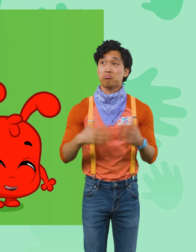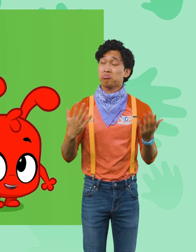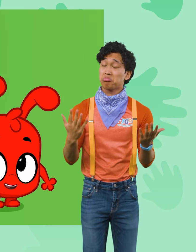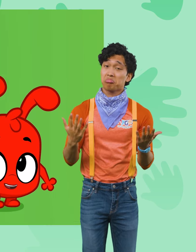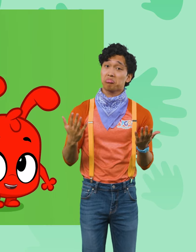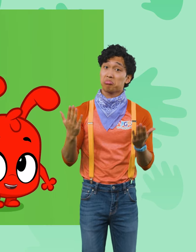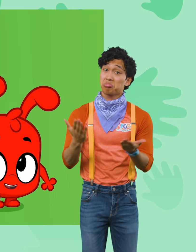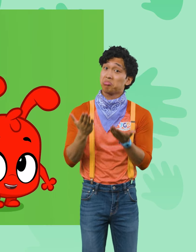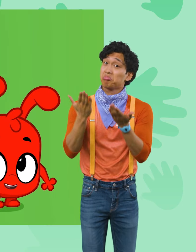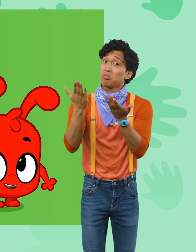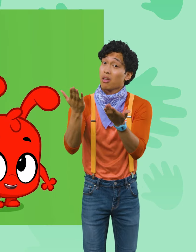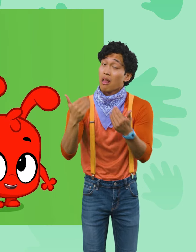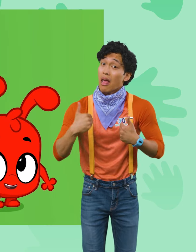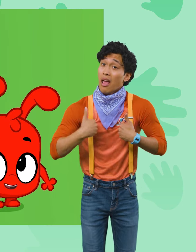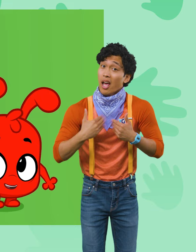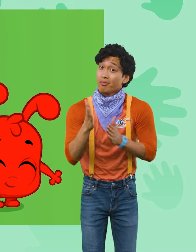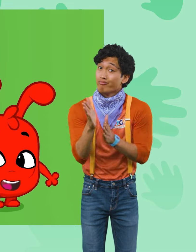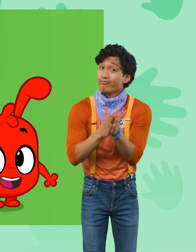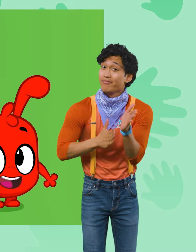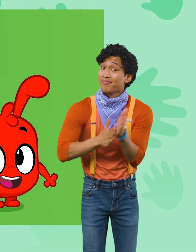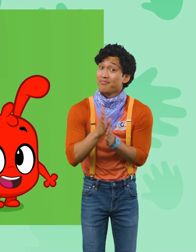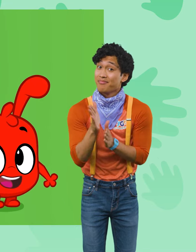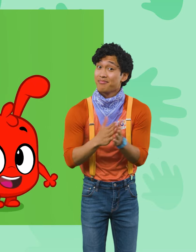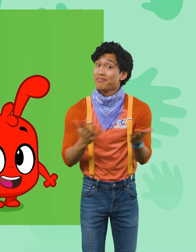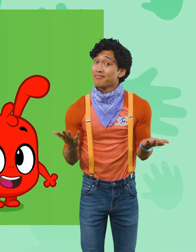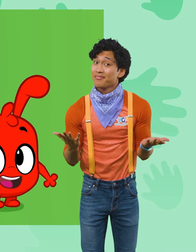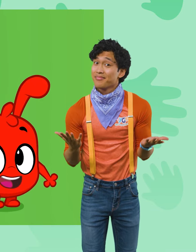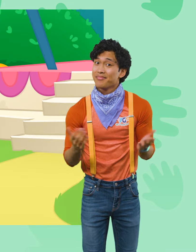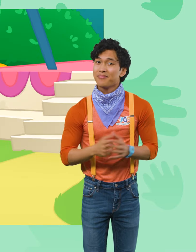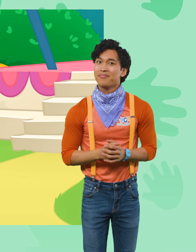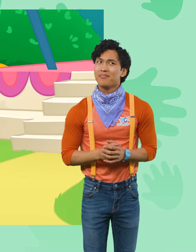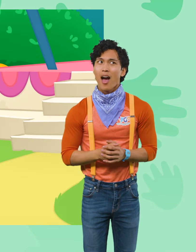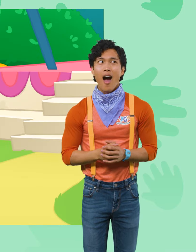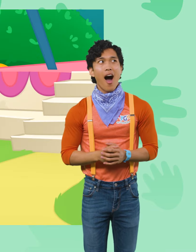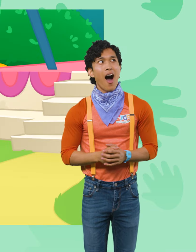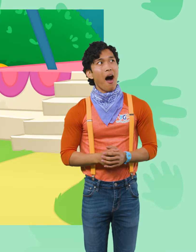Well, how about you organize a picnic?